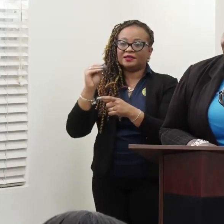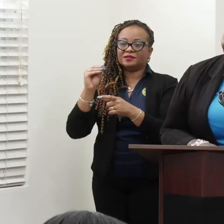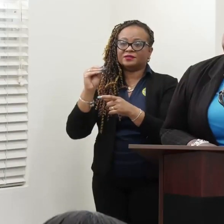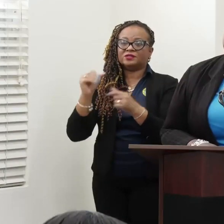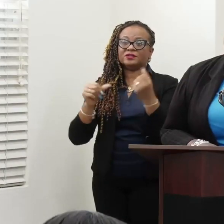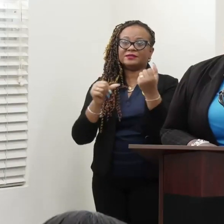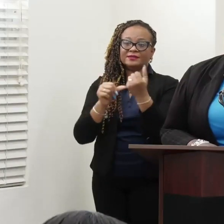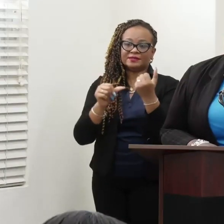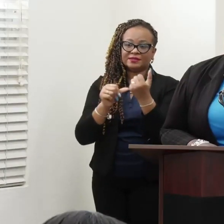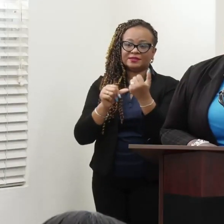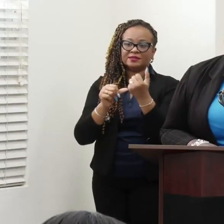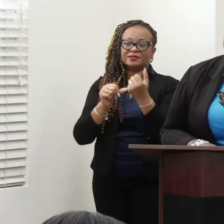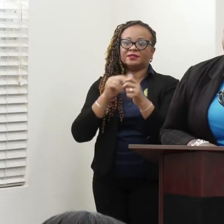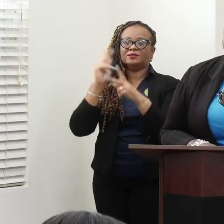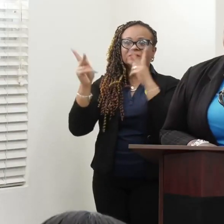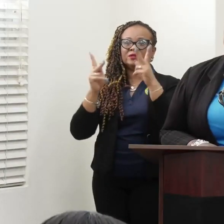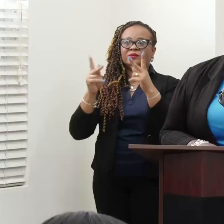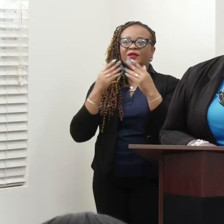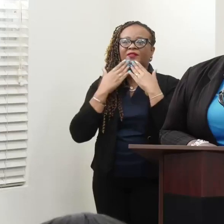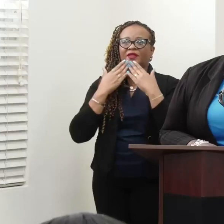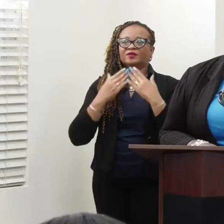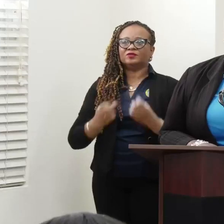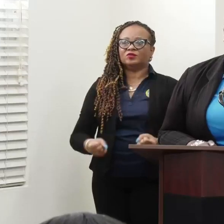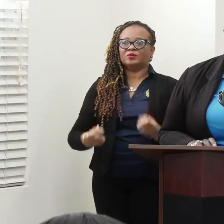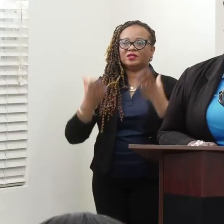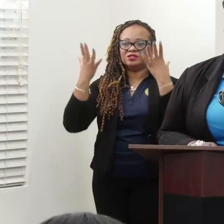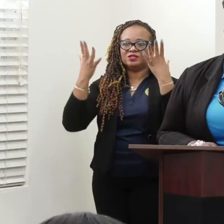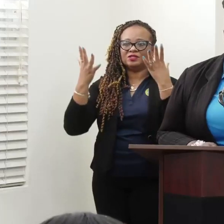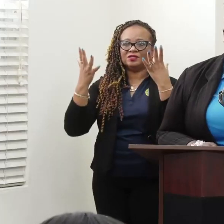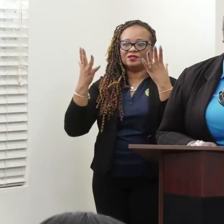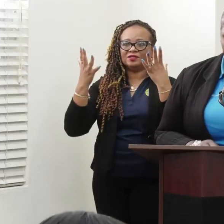to assist their fellow Bahamians. Thank you so much.